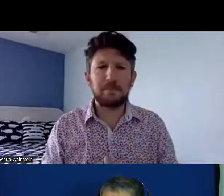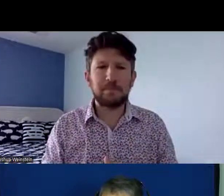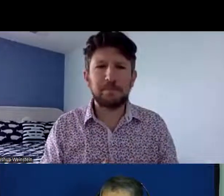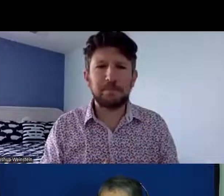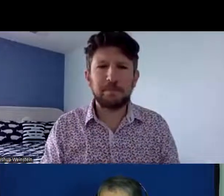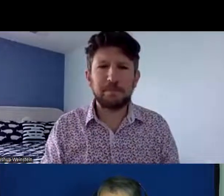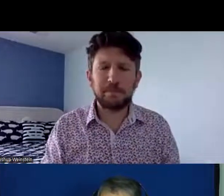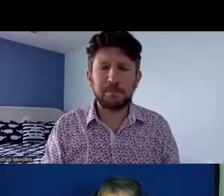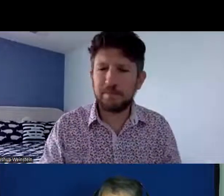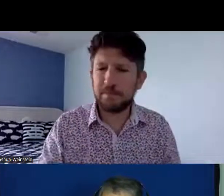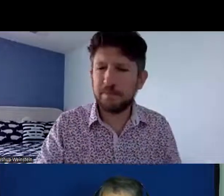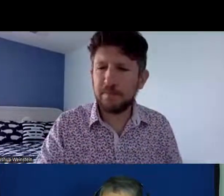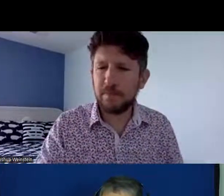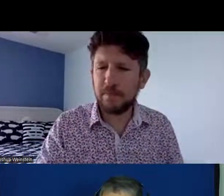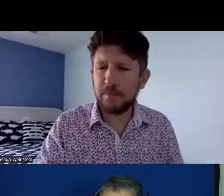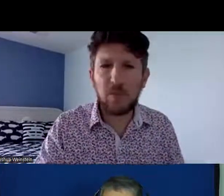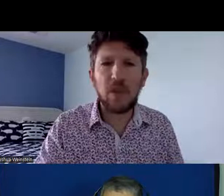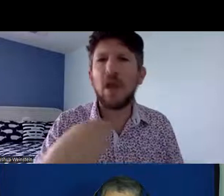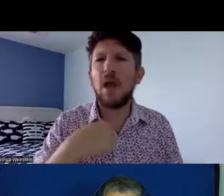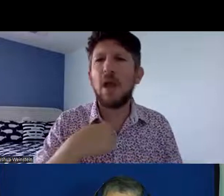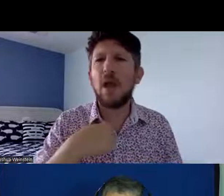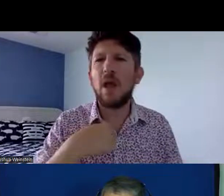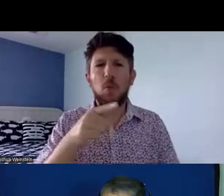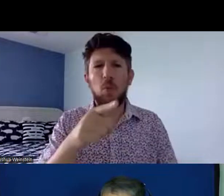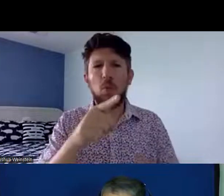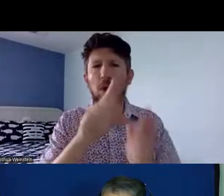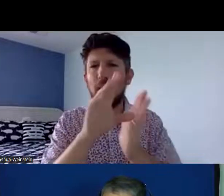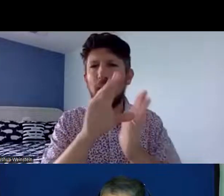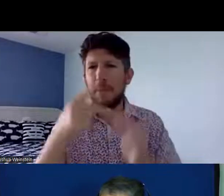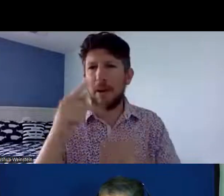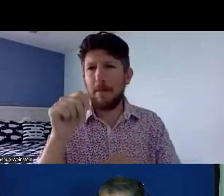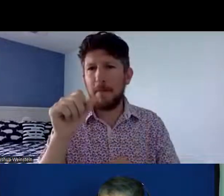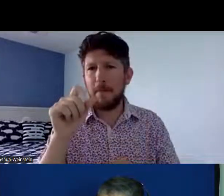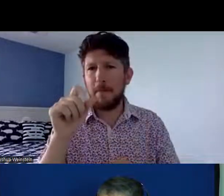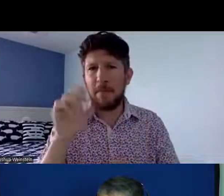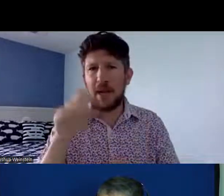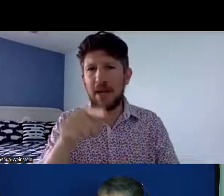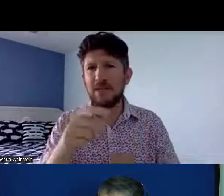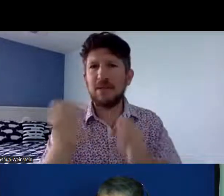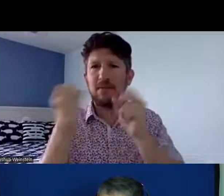have to, and you would discuss with the team what the needs of this particular child is.